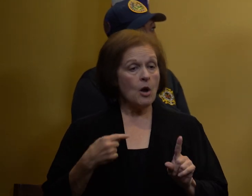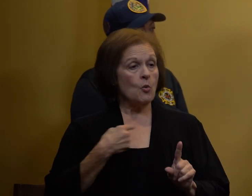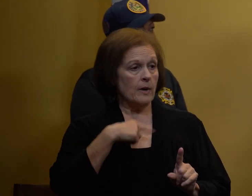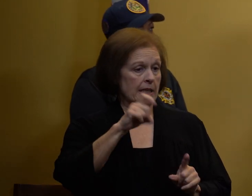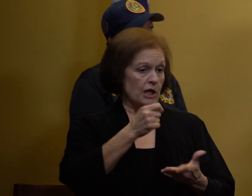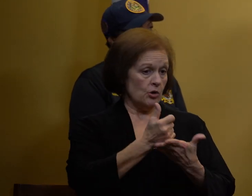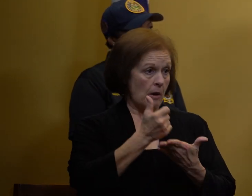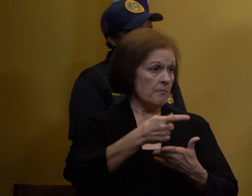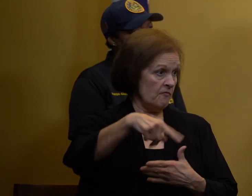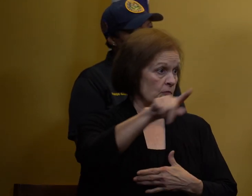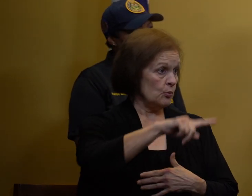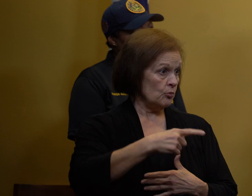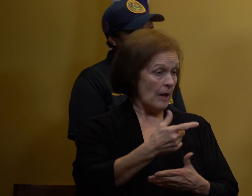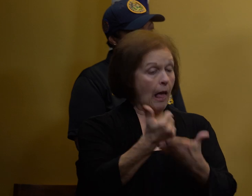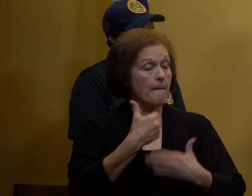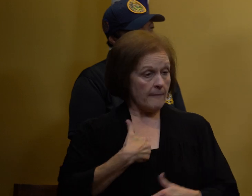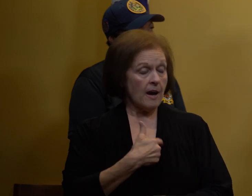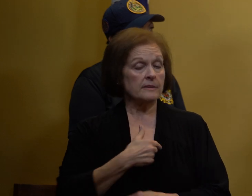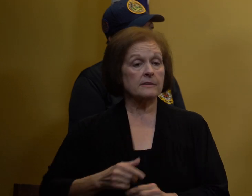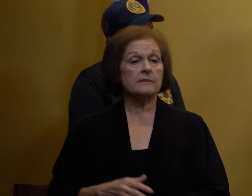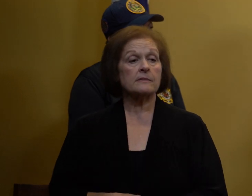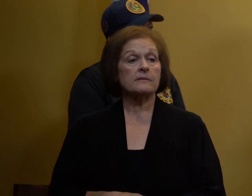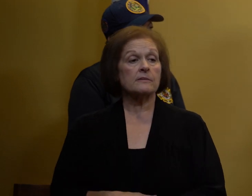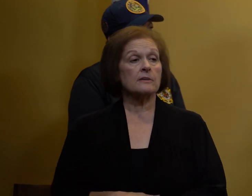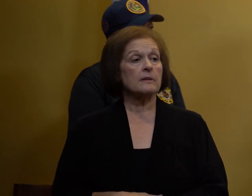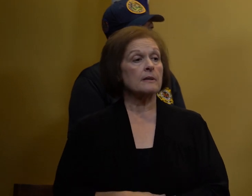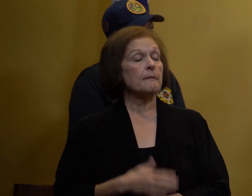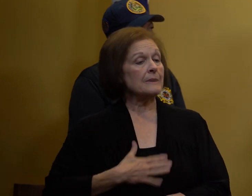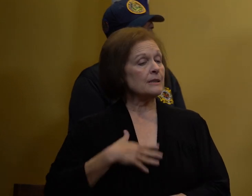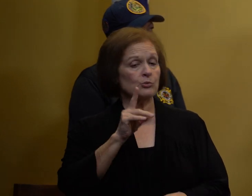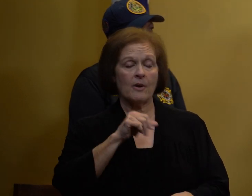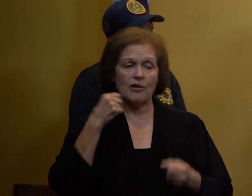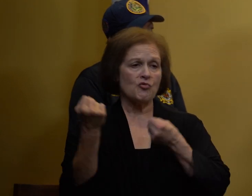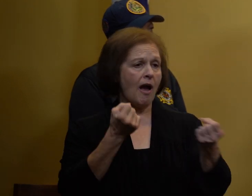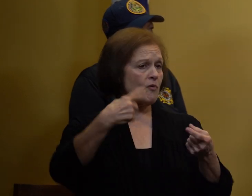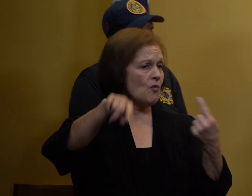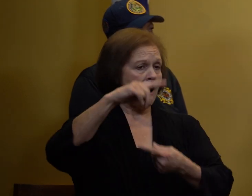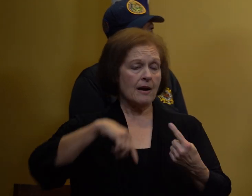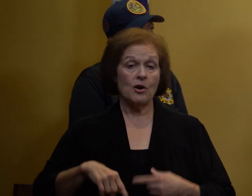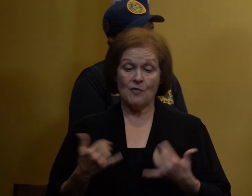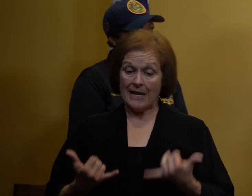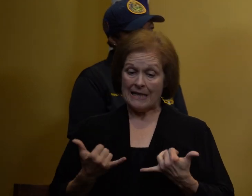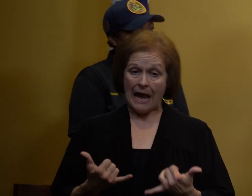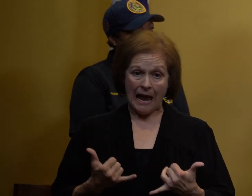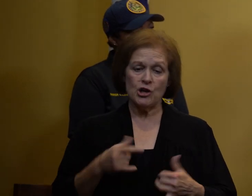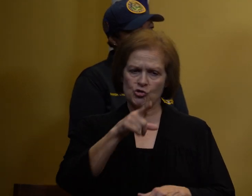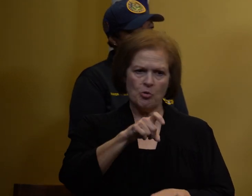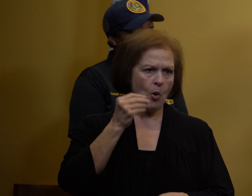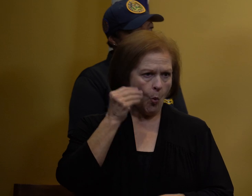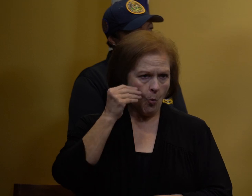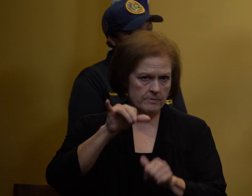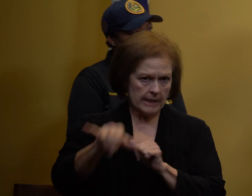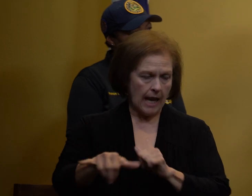as always. I think everyone has touched on it. Stay off the streets. By now you should be home. Your preparation